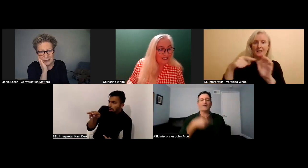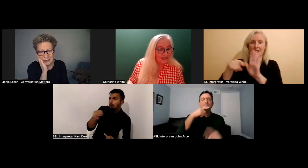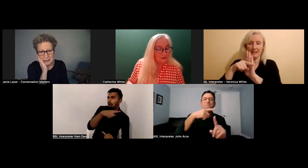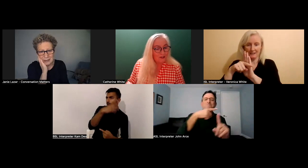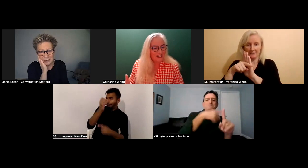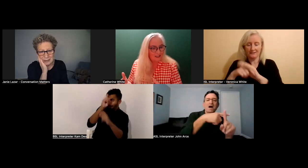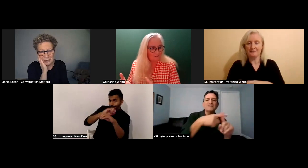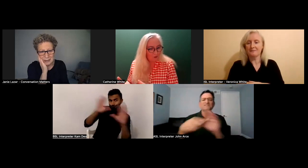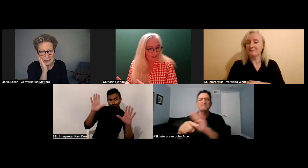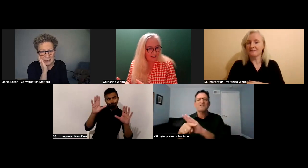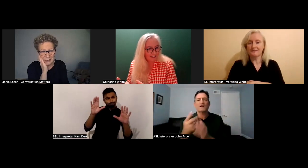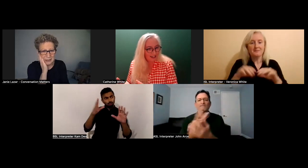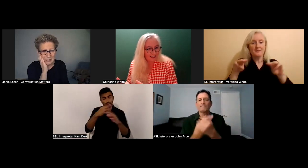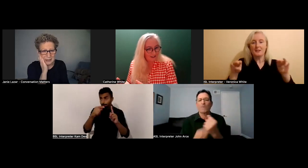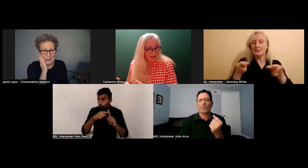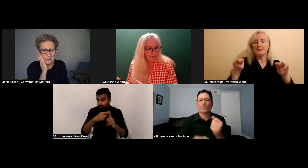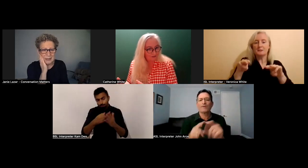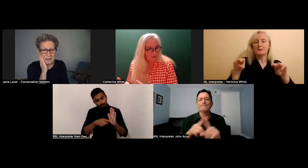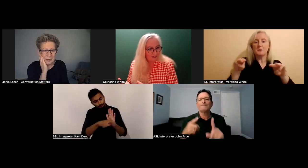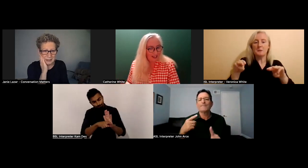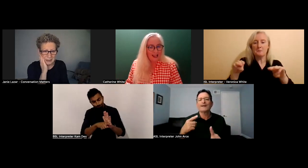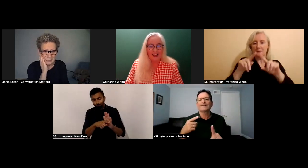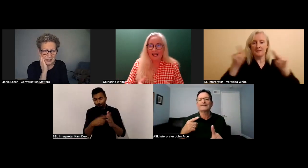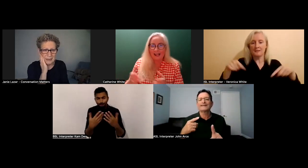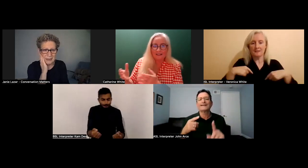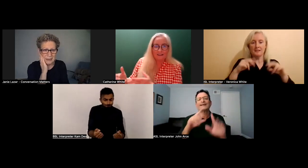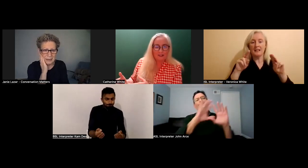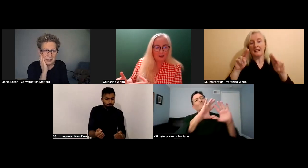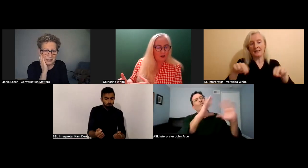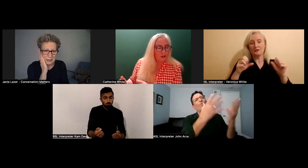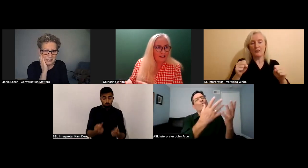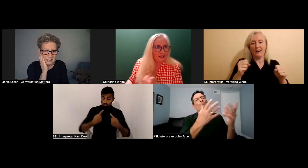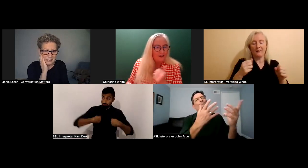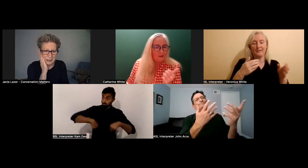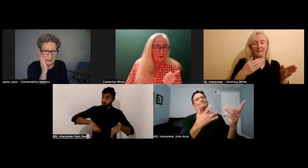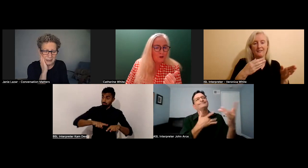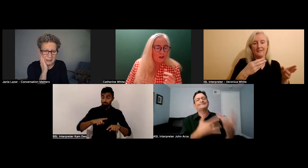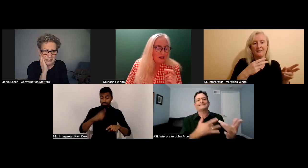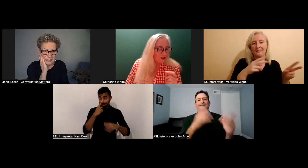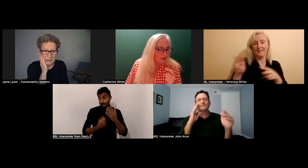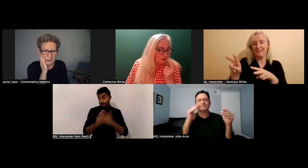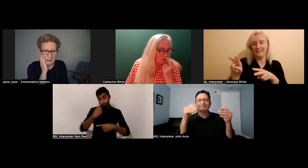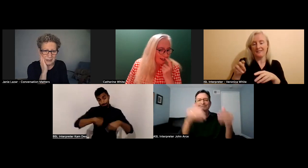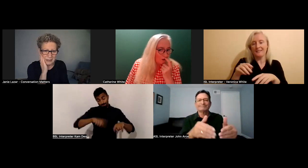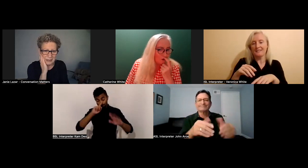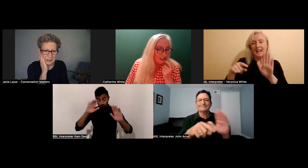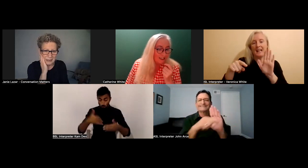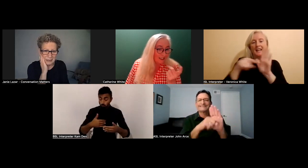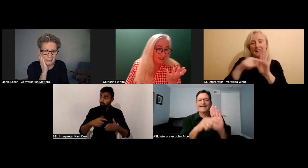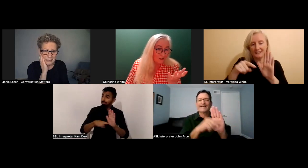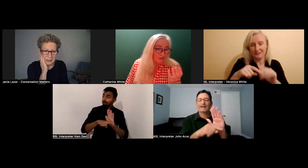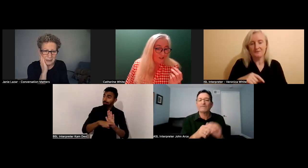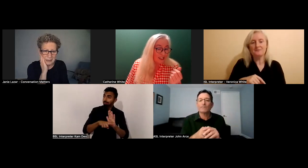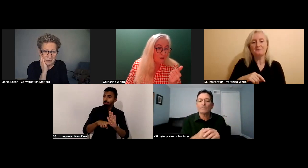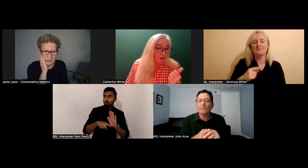human traits, we tend to focus on the negative. And, you know, there was a program that was done by